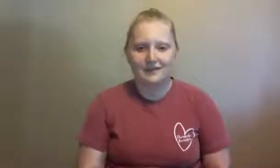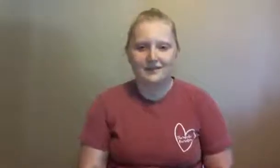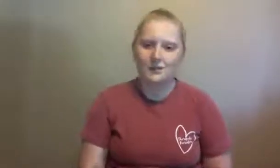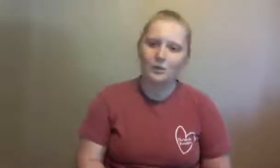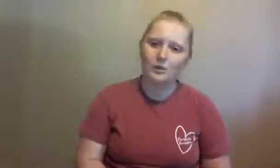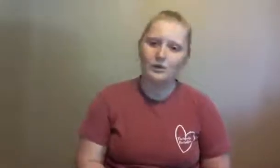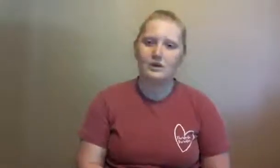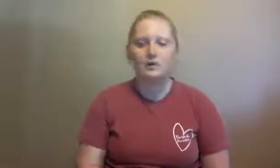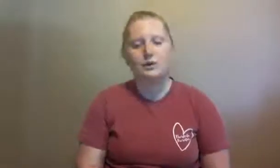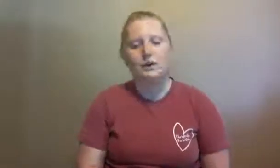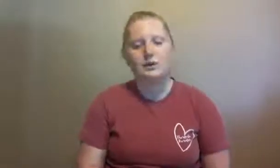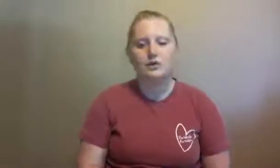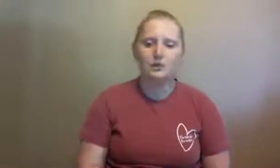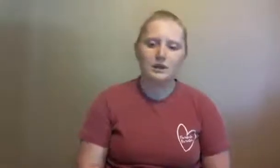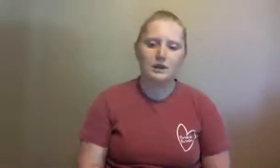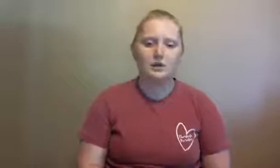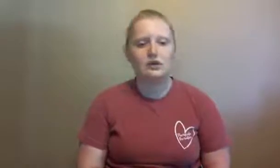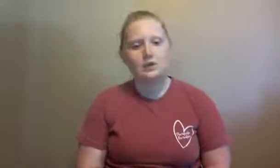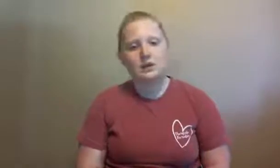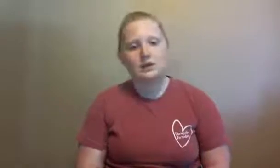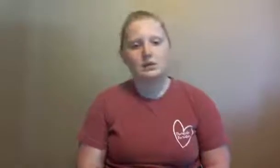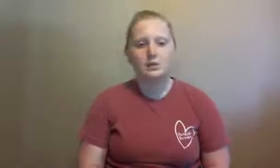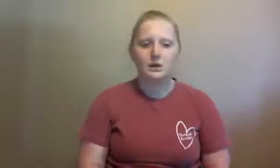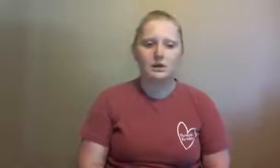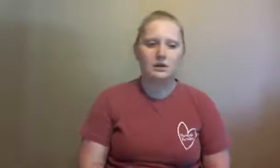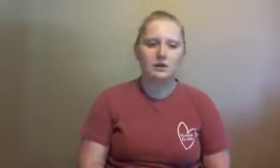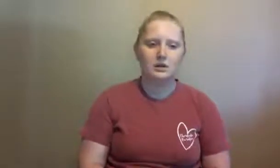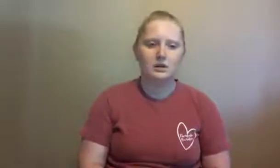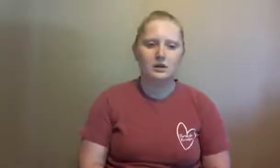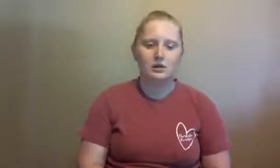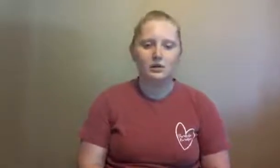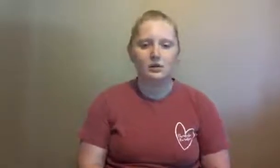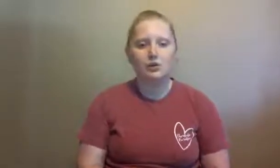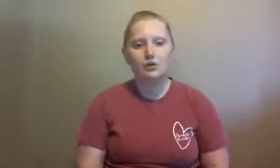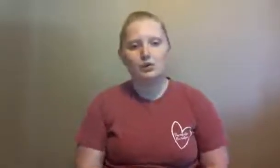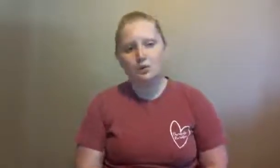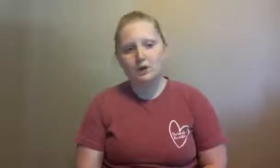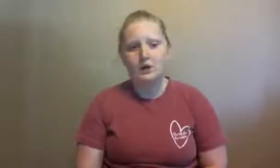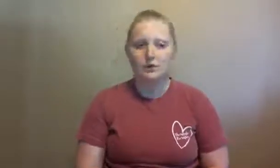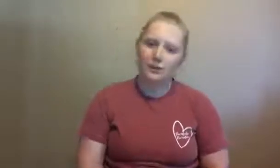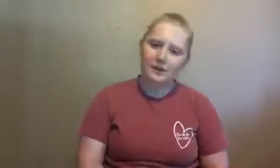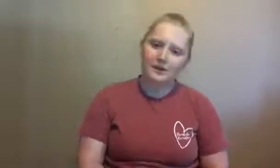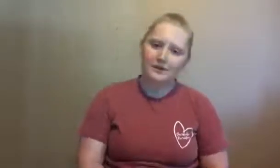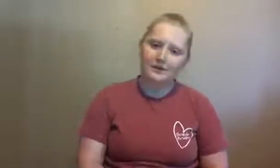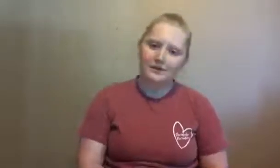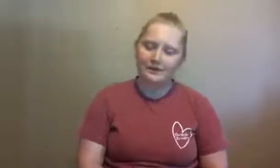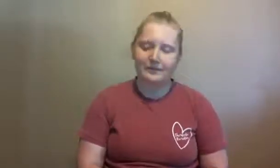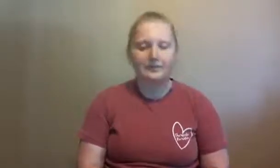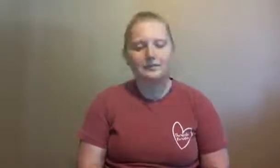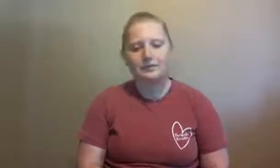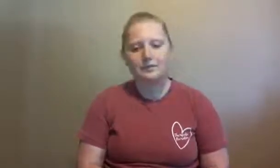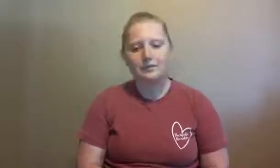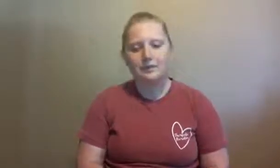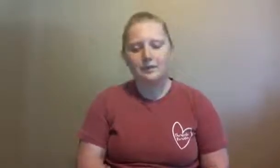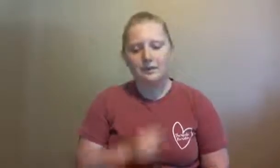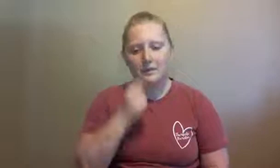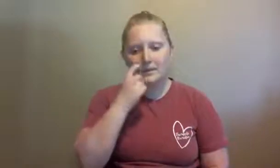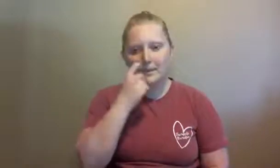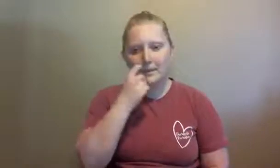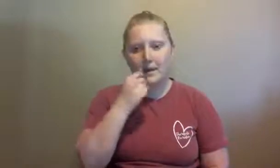says tweet, tweet, tweet, tweet, tweet. Tweet, tweet. I have a fish.